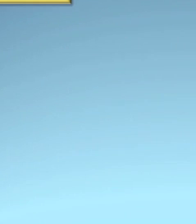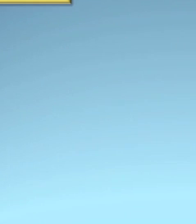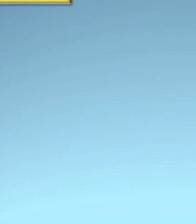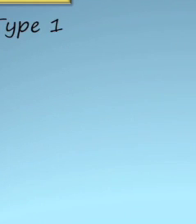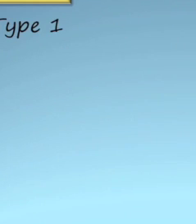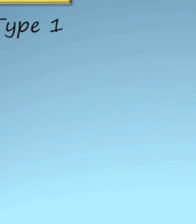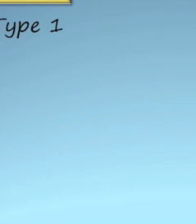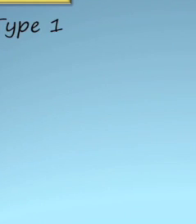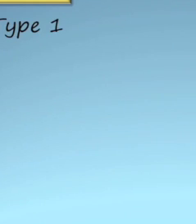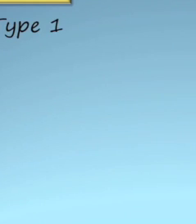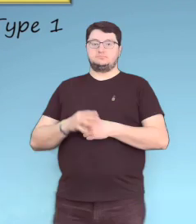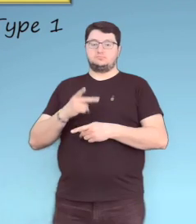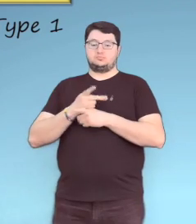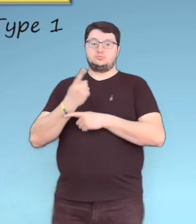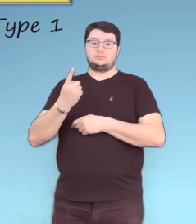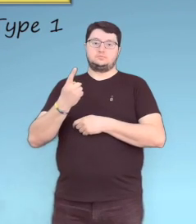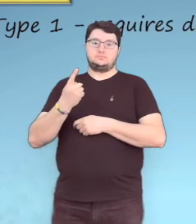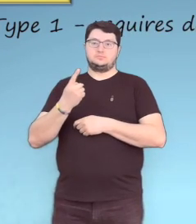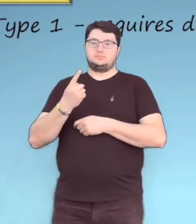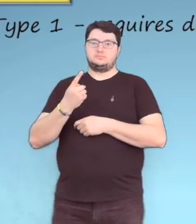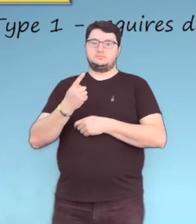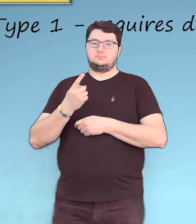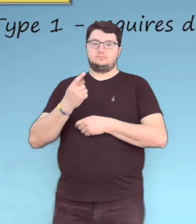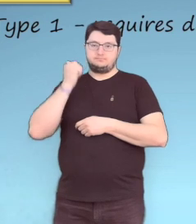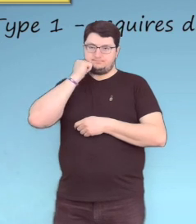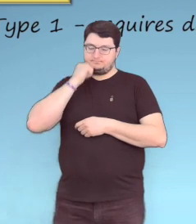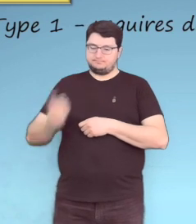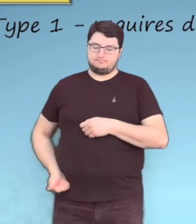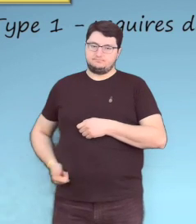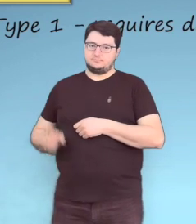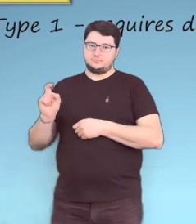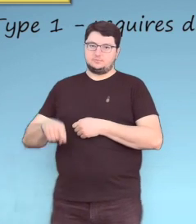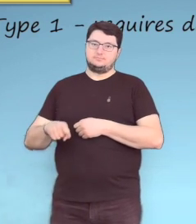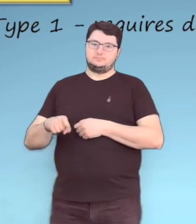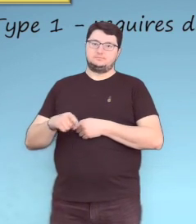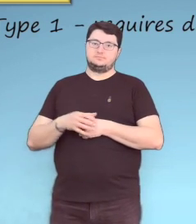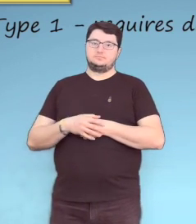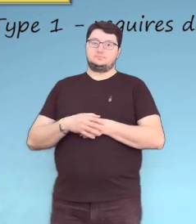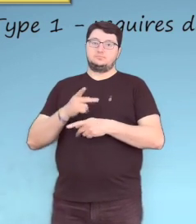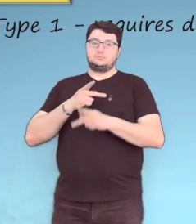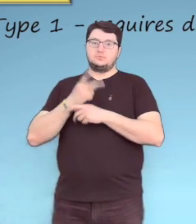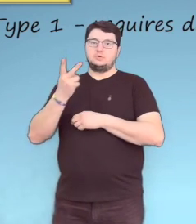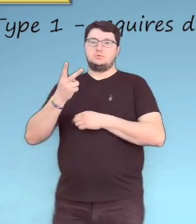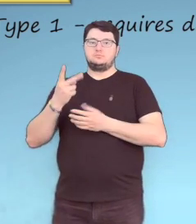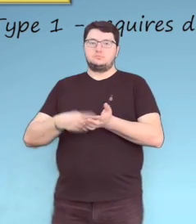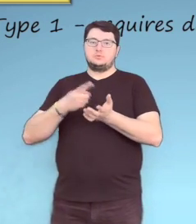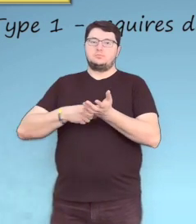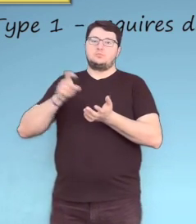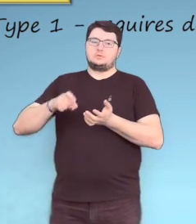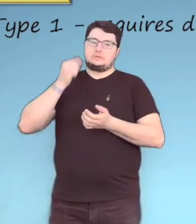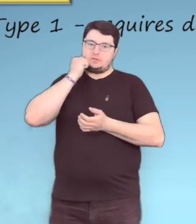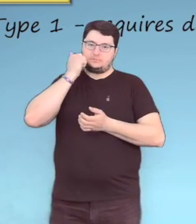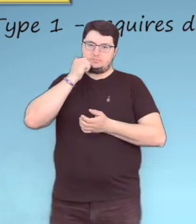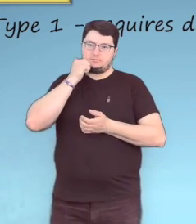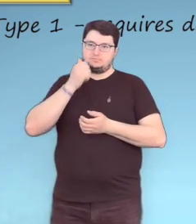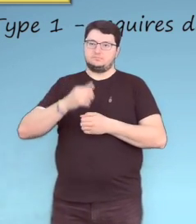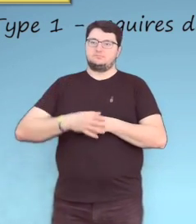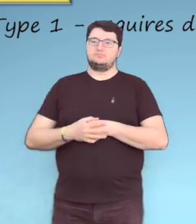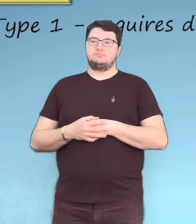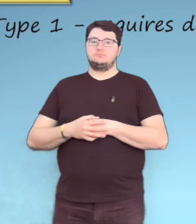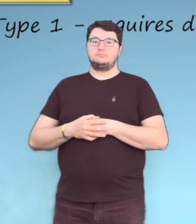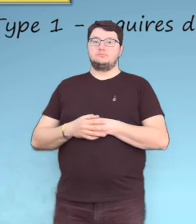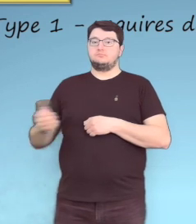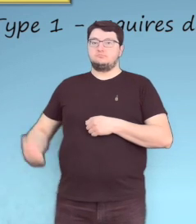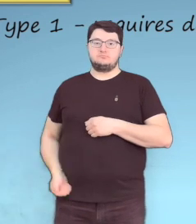A person with type 1 diabetes requires daily insulin injections. Some people with type 2 diabetes may also